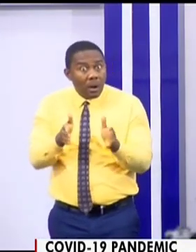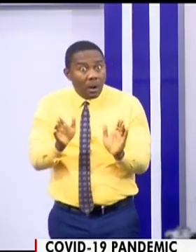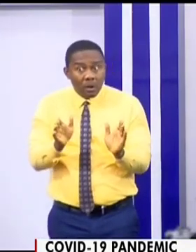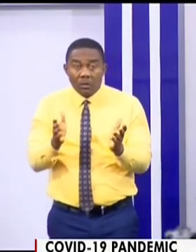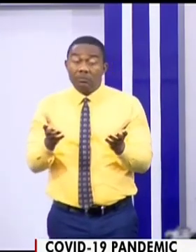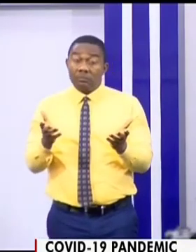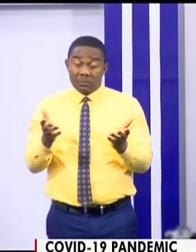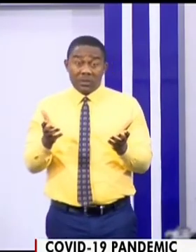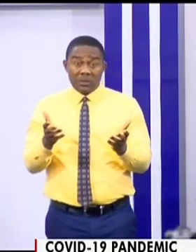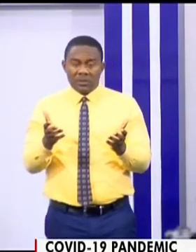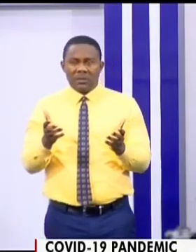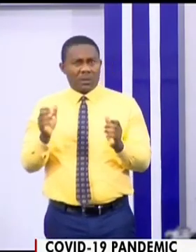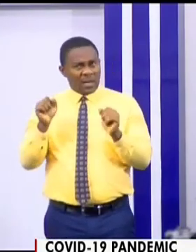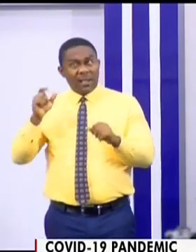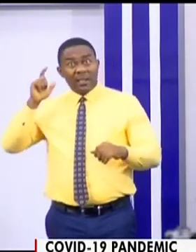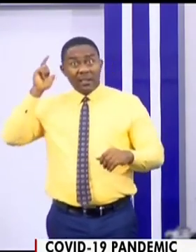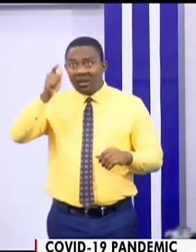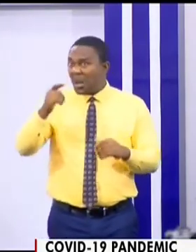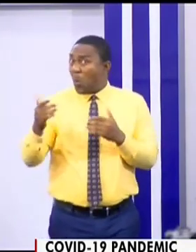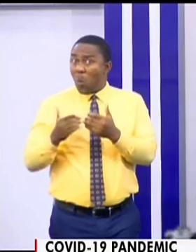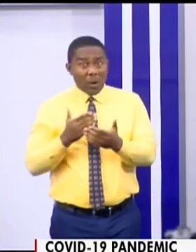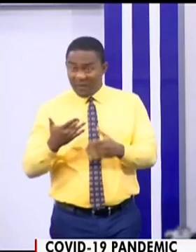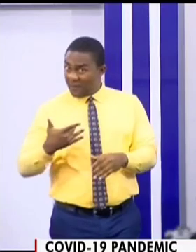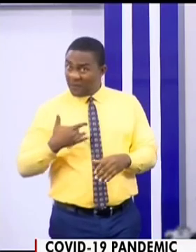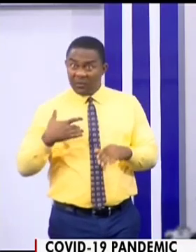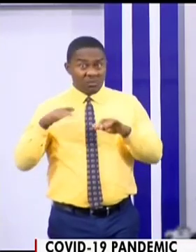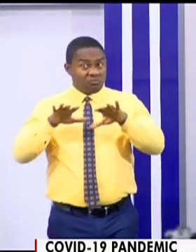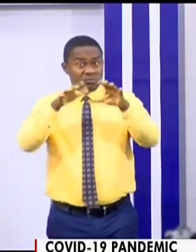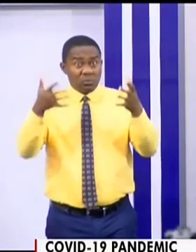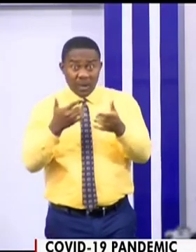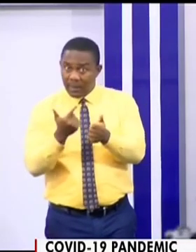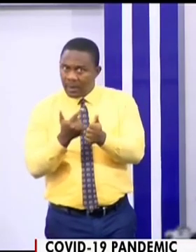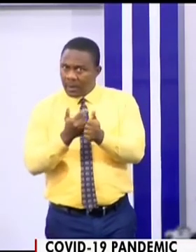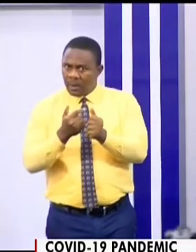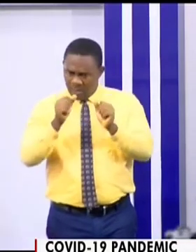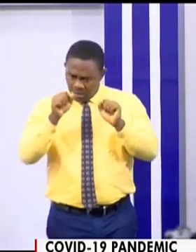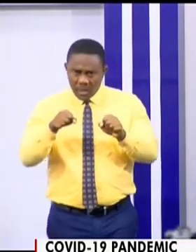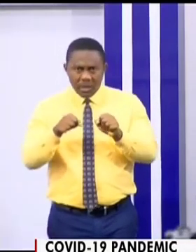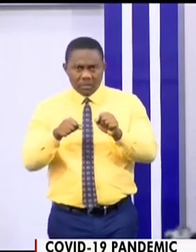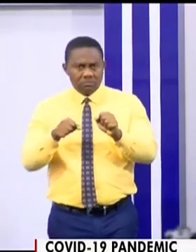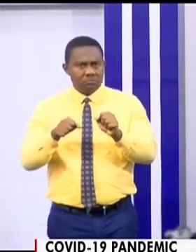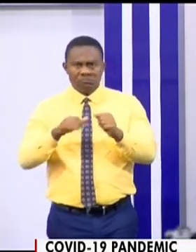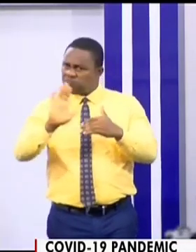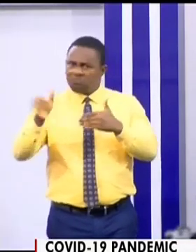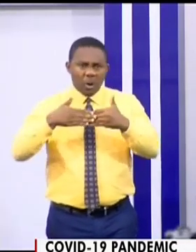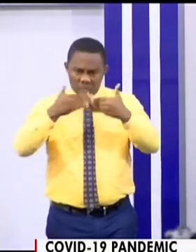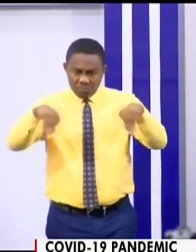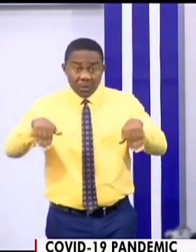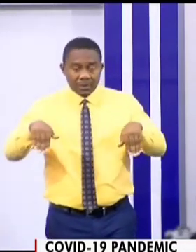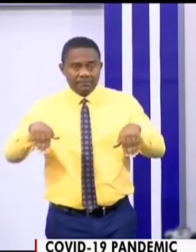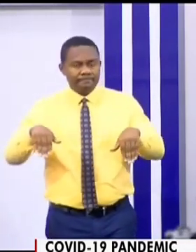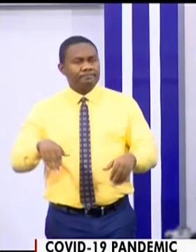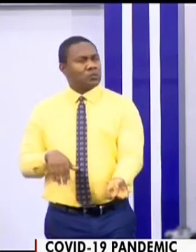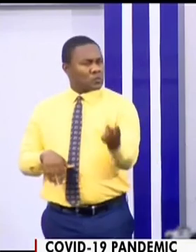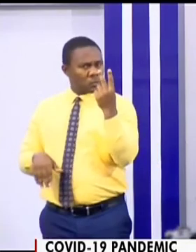for the imposition of further restrictions on the broader Ghanaian population. To do that, the President has had to issue two different